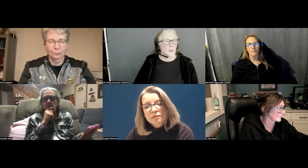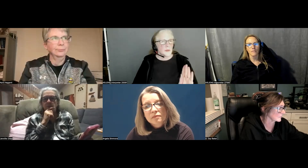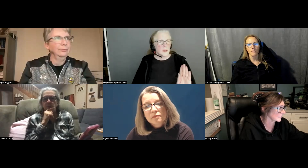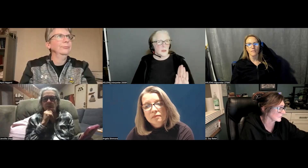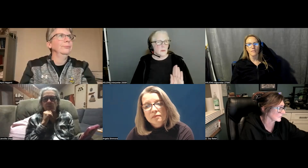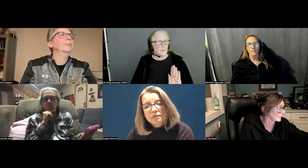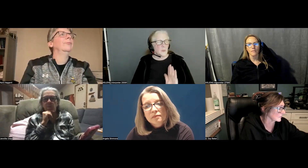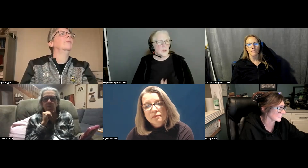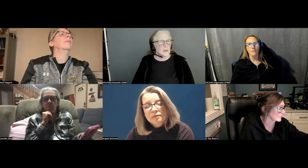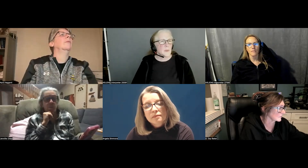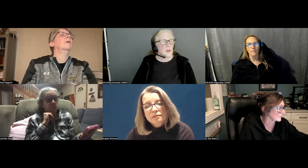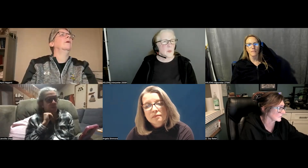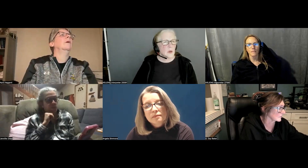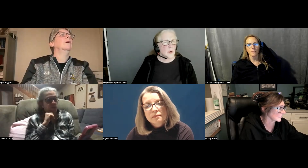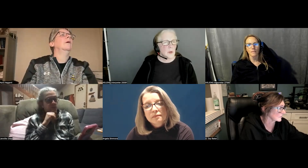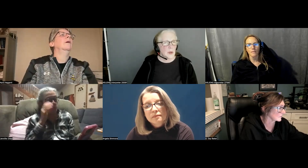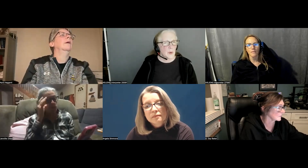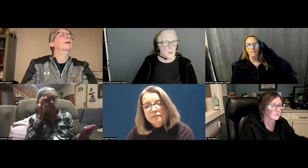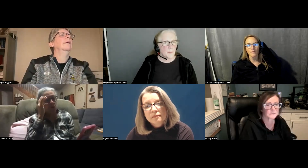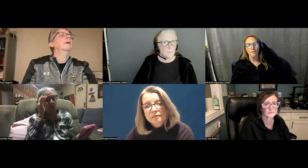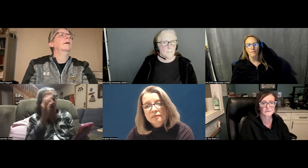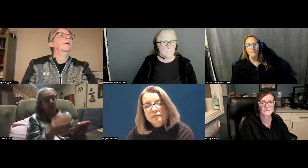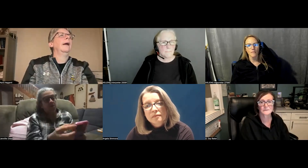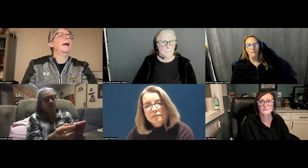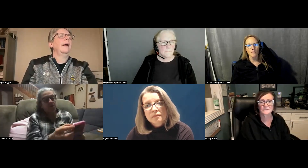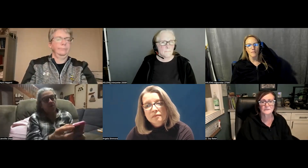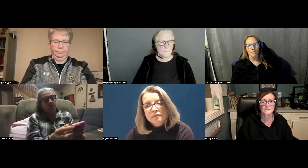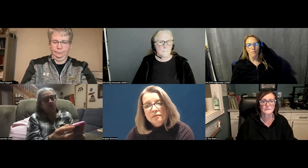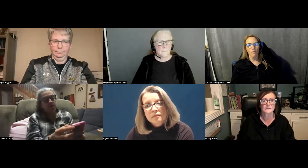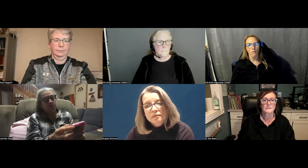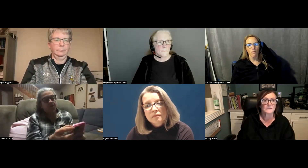oh, hold on a second. April said something about the board, but hold on a moment.